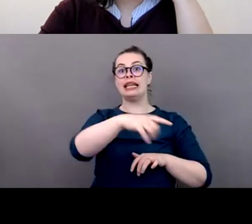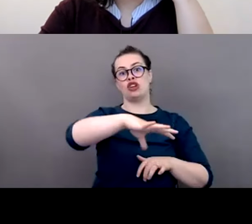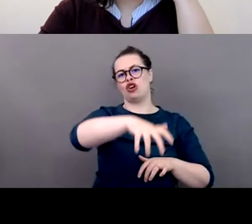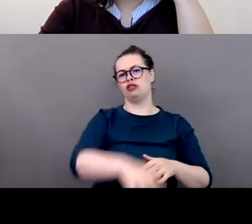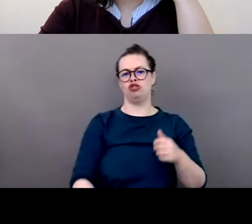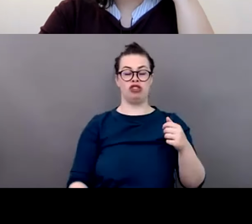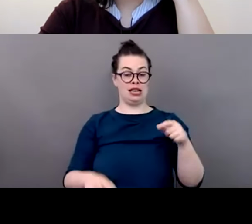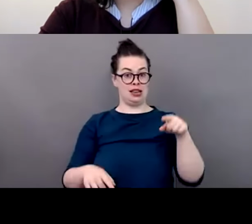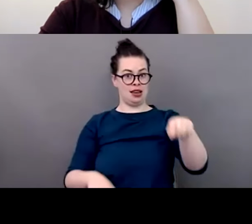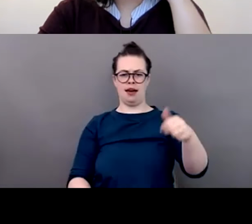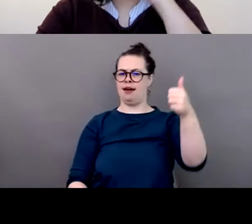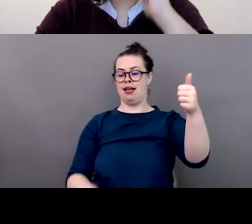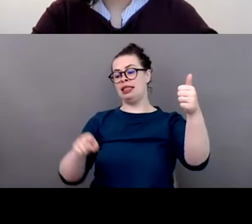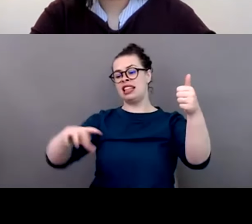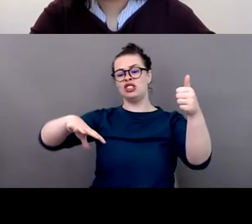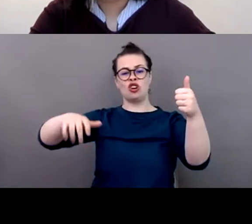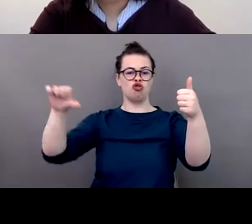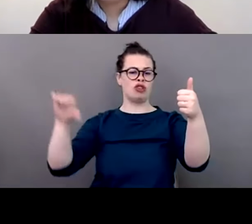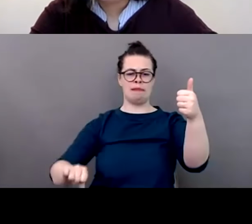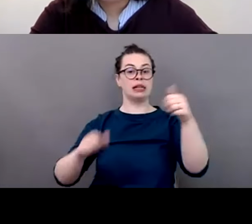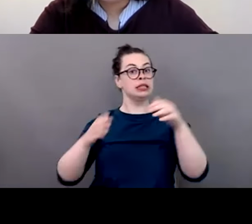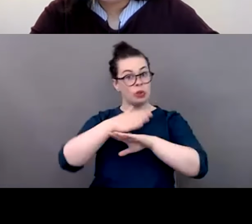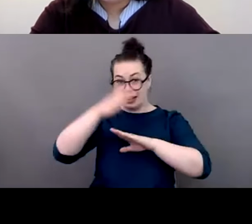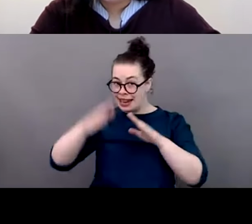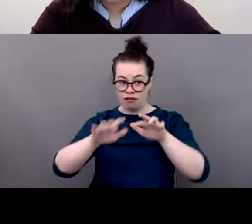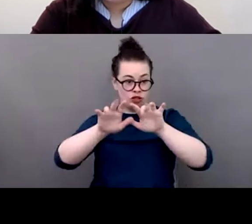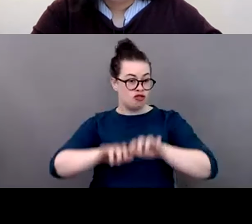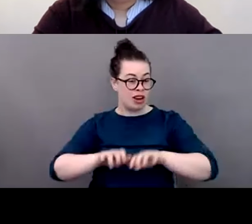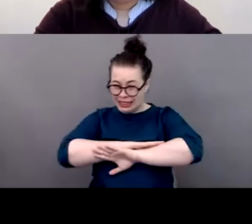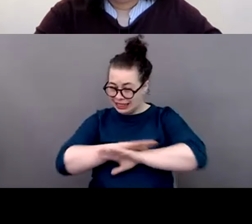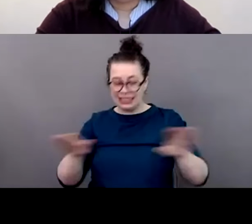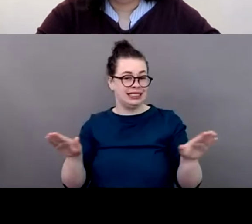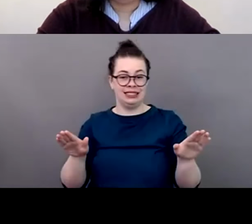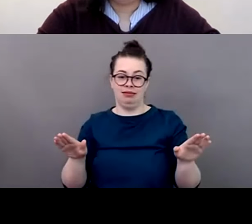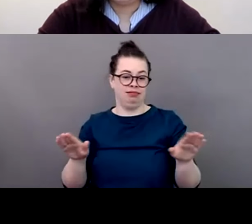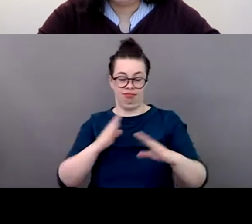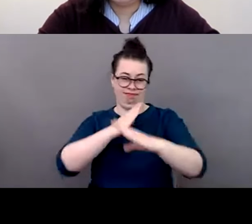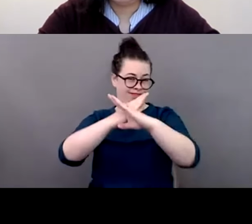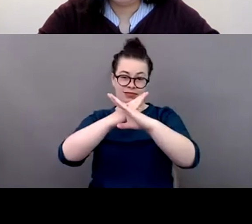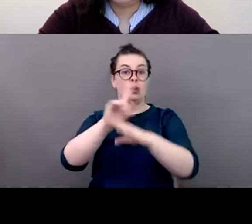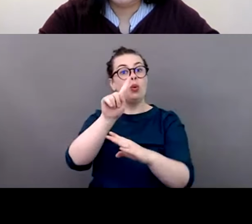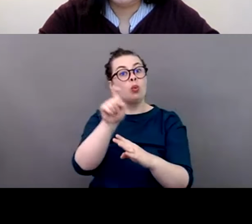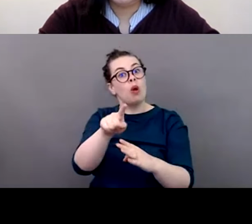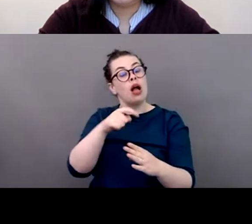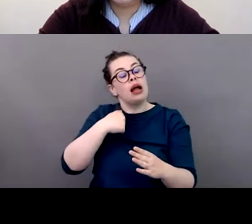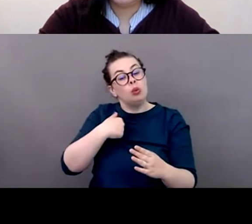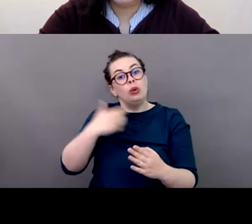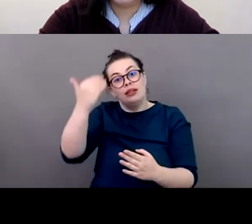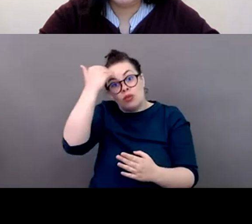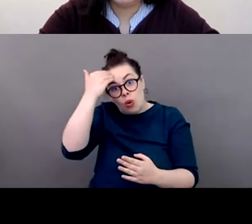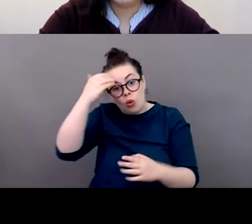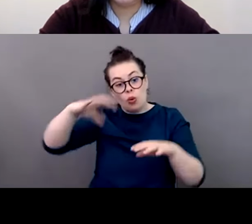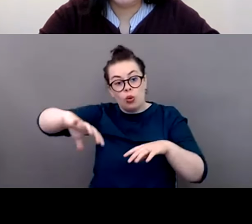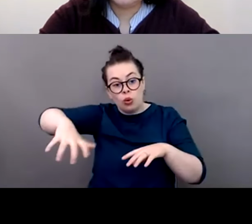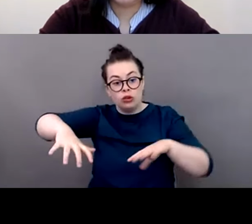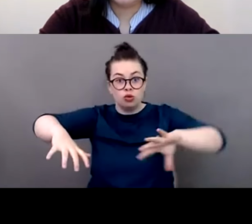much worse than country Y or Z, because you want to respect that each country has to